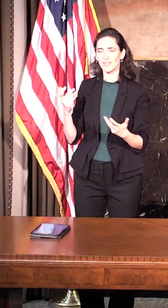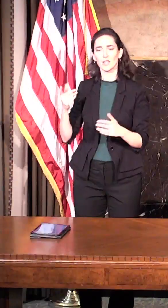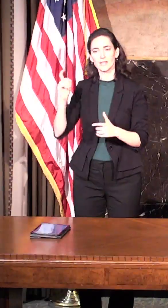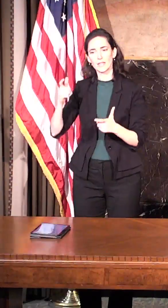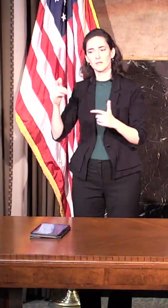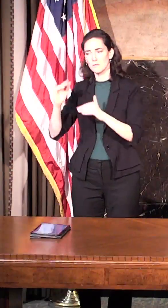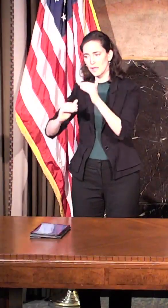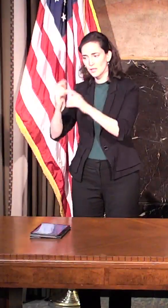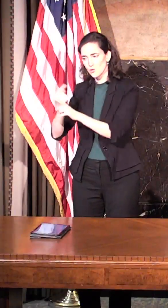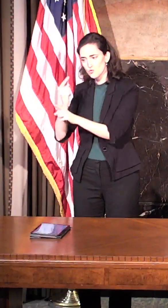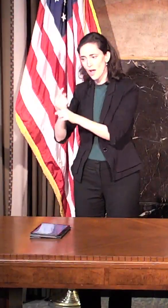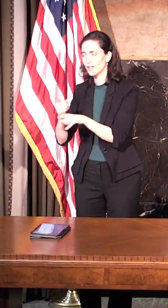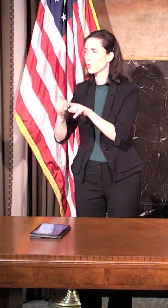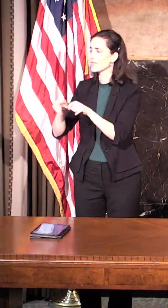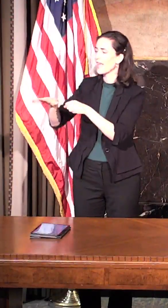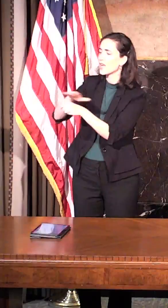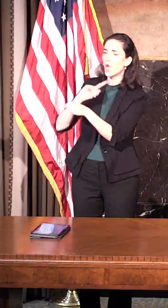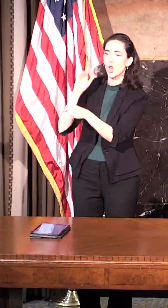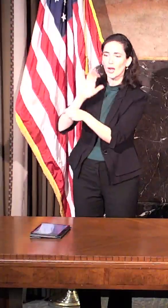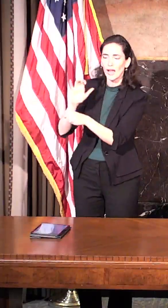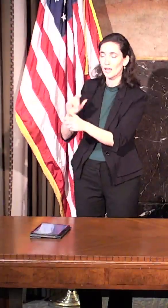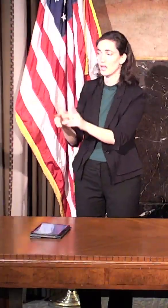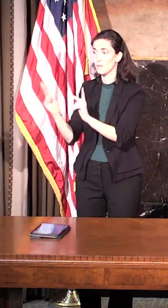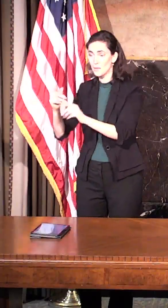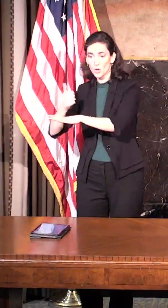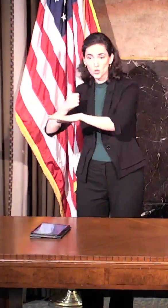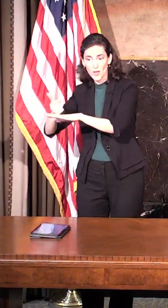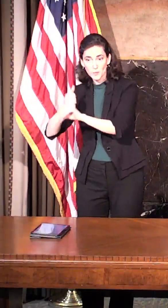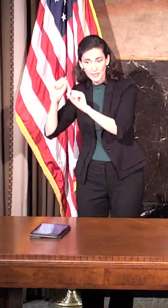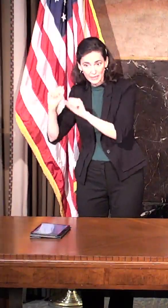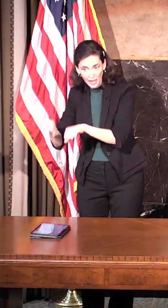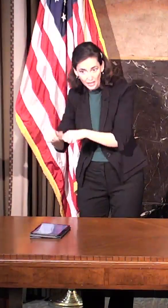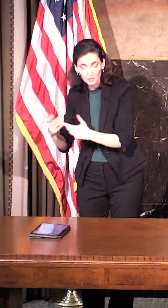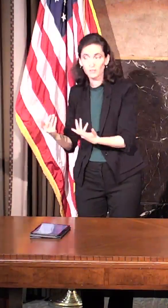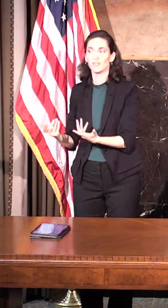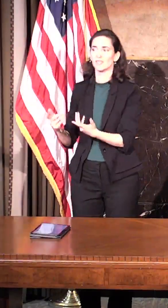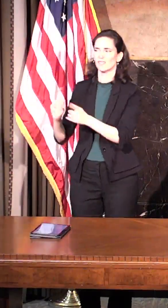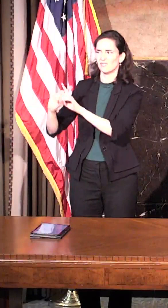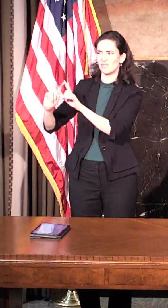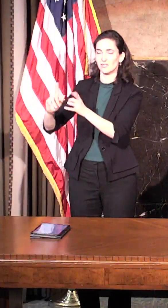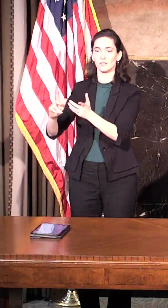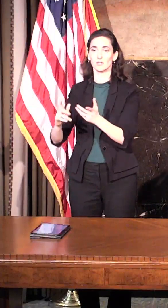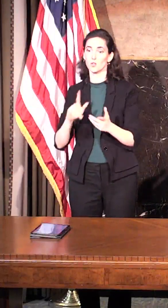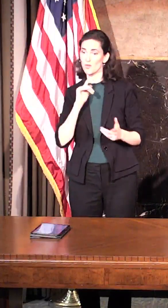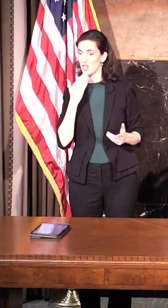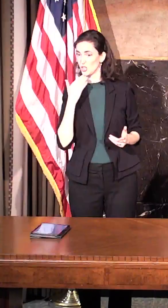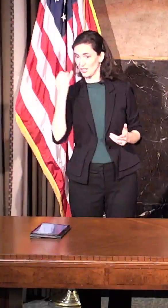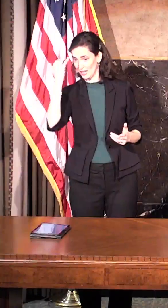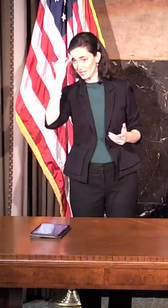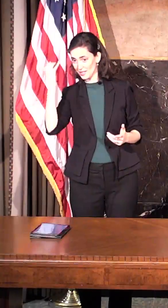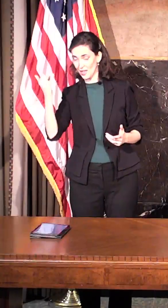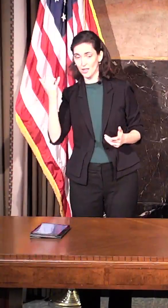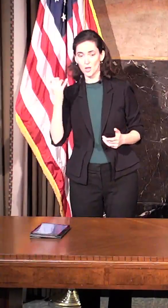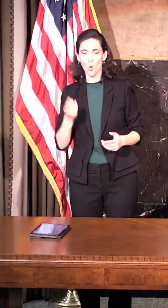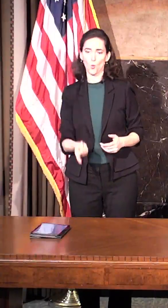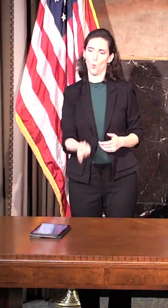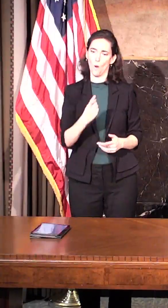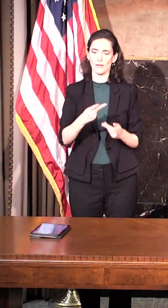people to get transportation to and from the site, does it make sense to really have one